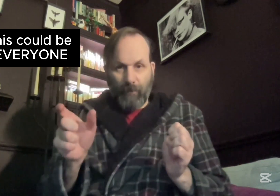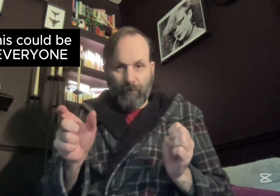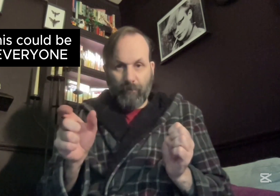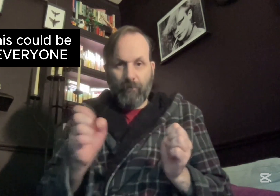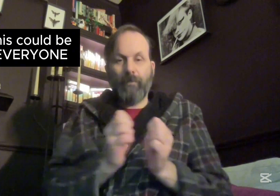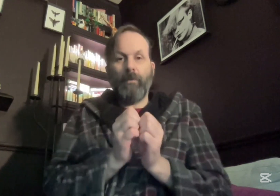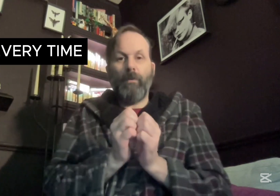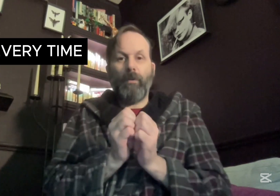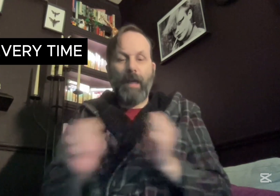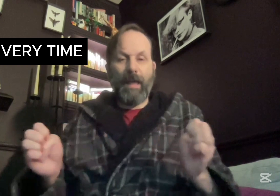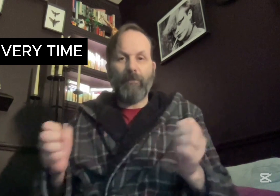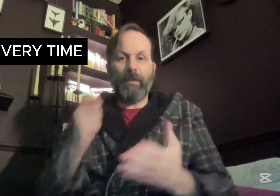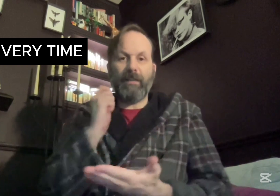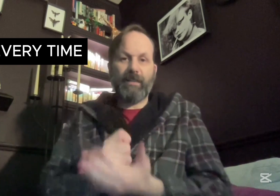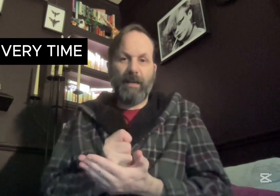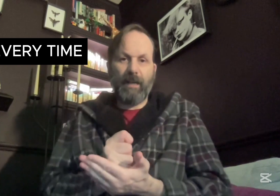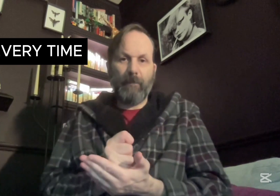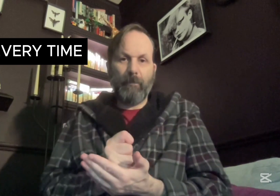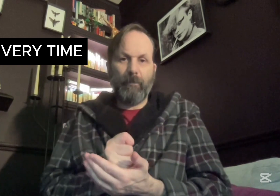one, every time,